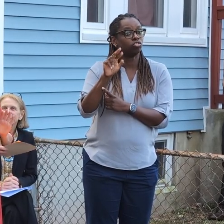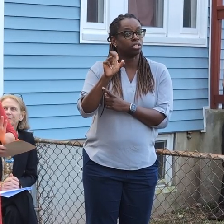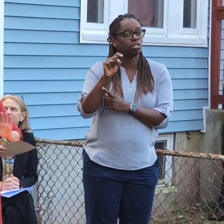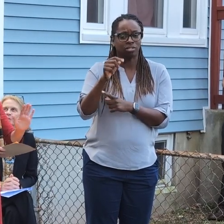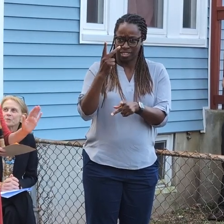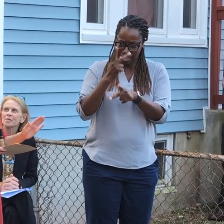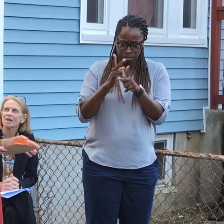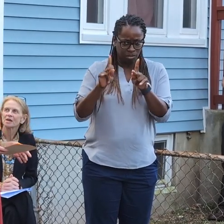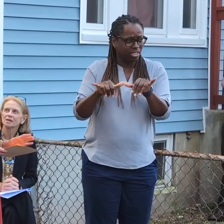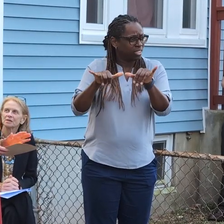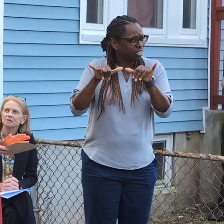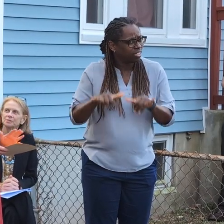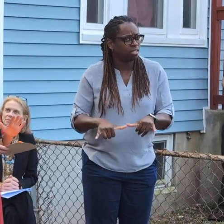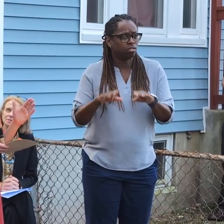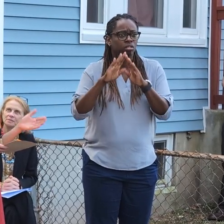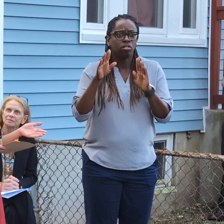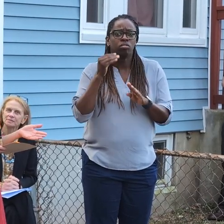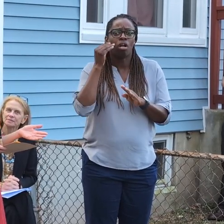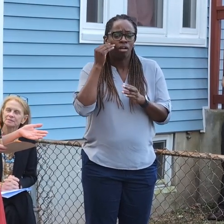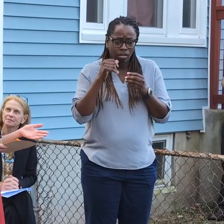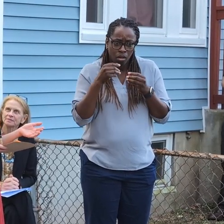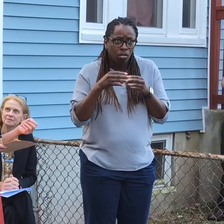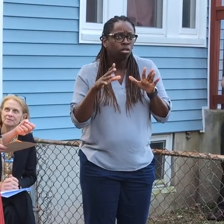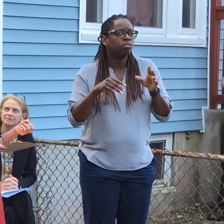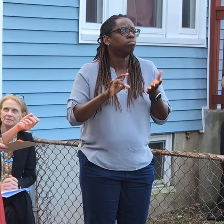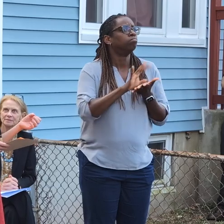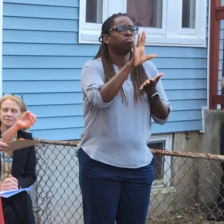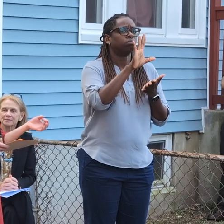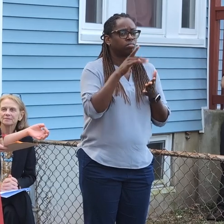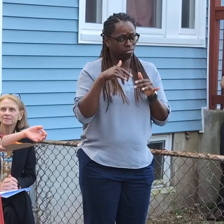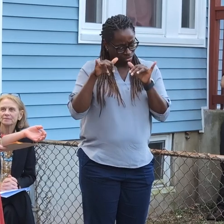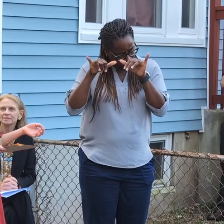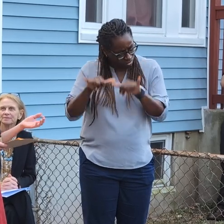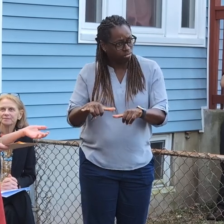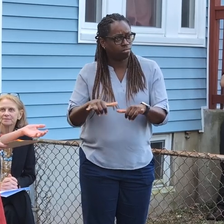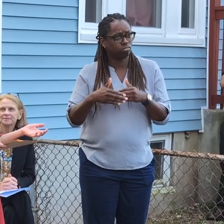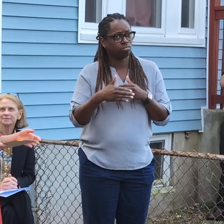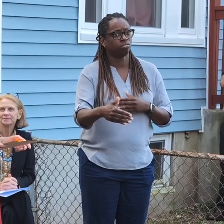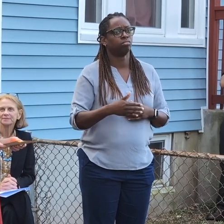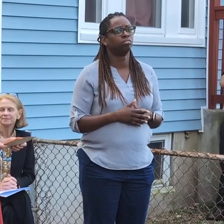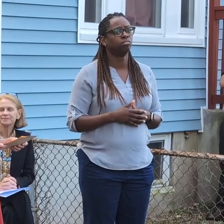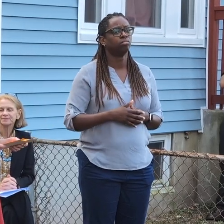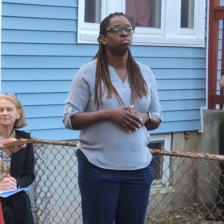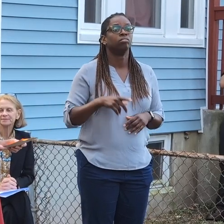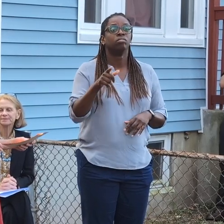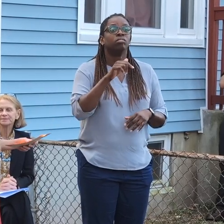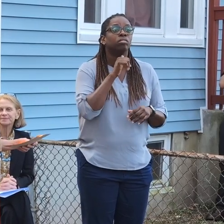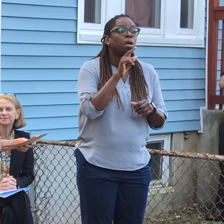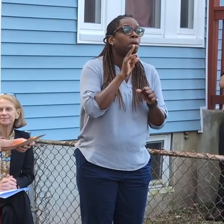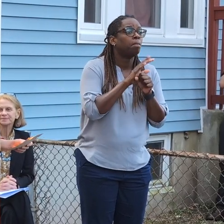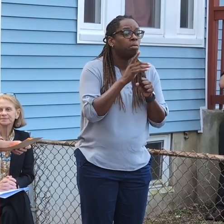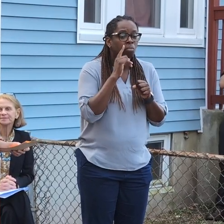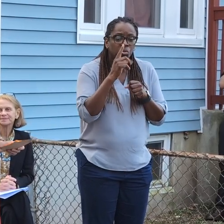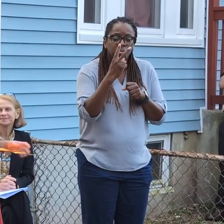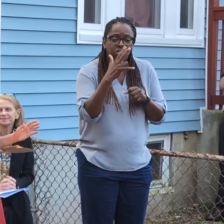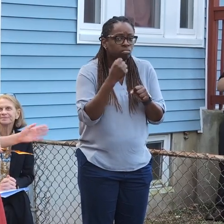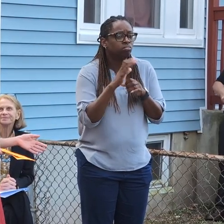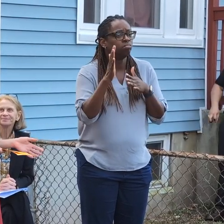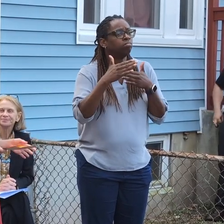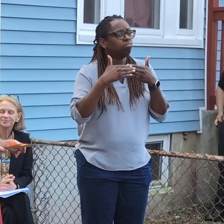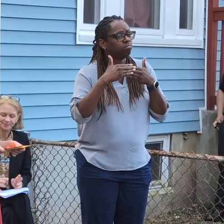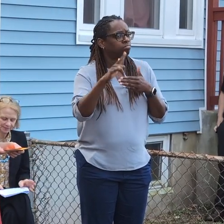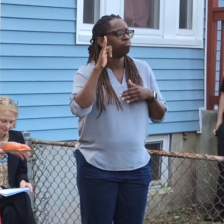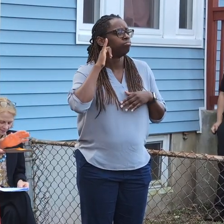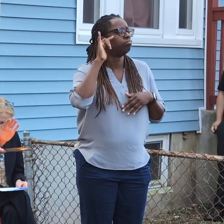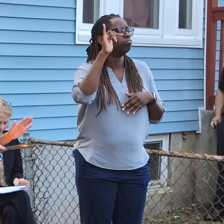We are committed to not just affordable housing for a few years, but forever. So that's really important to us. No one